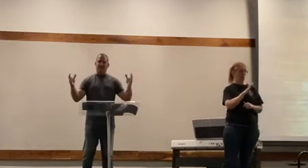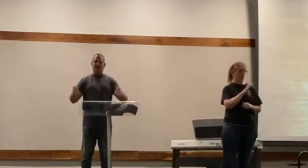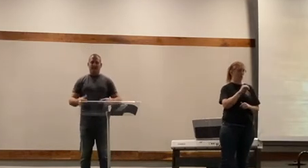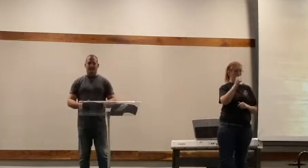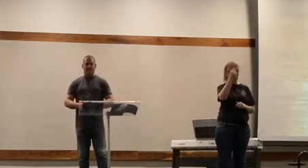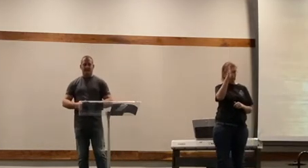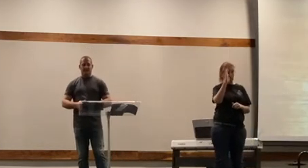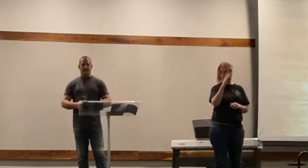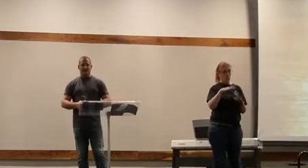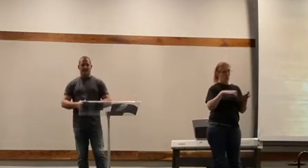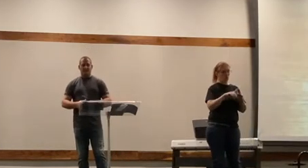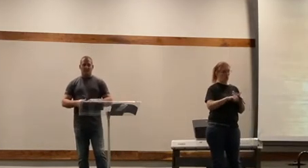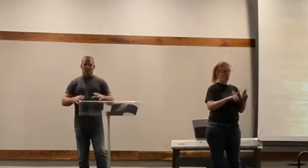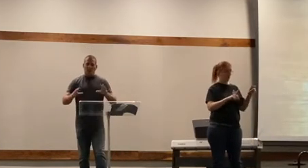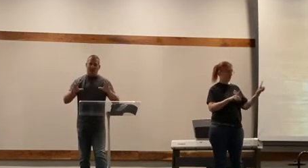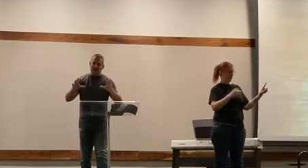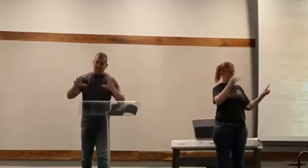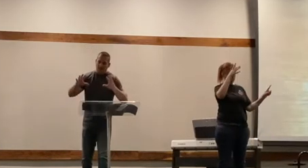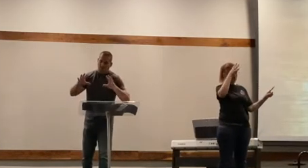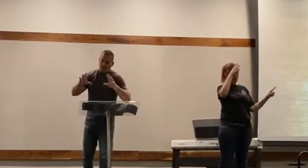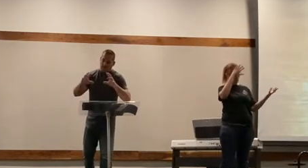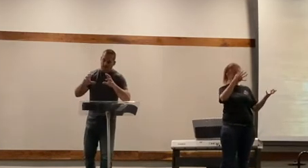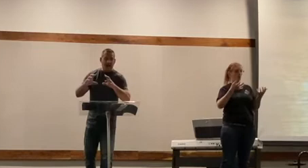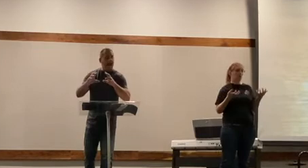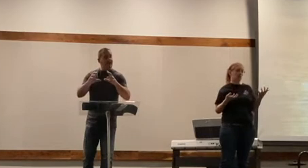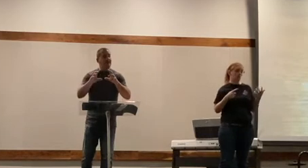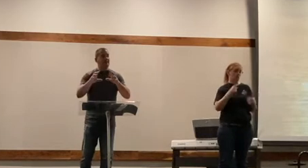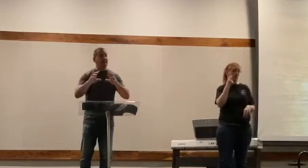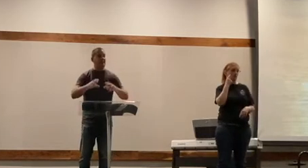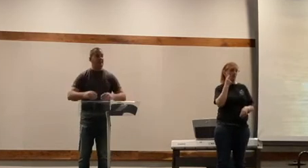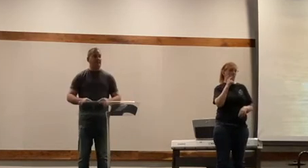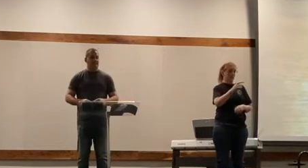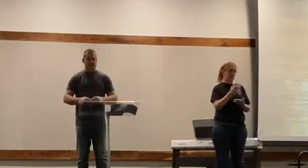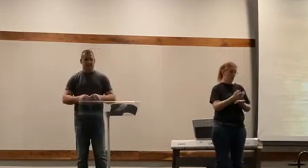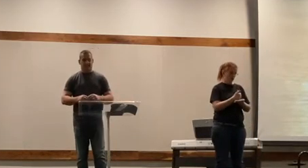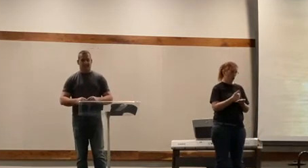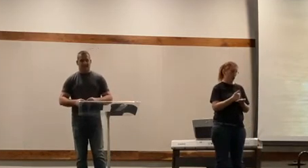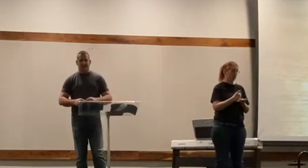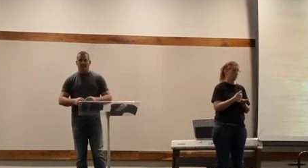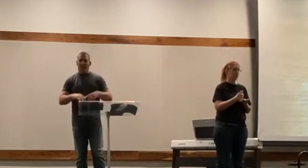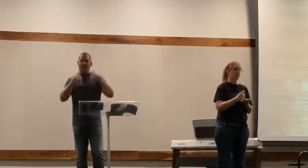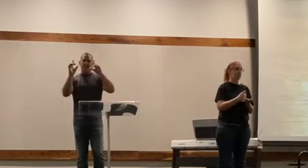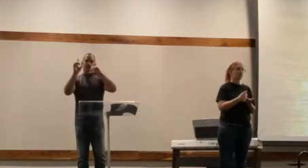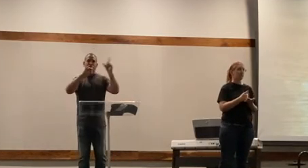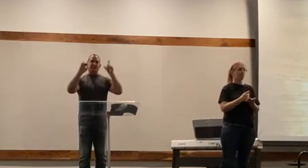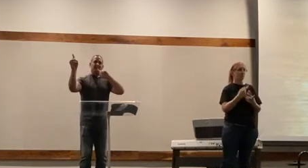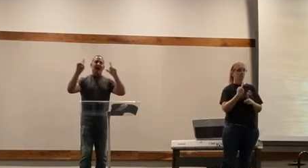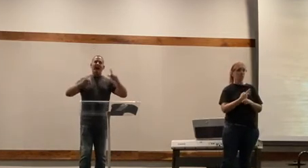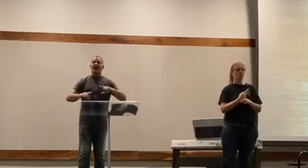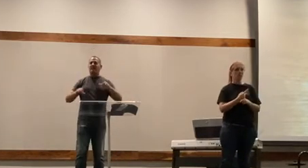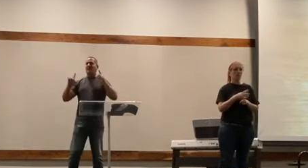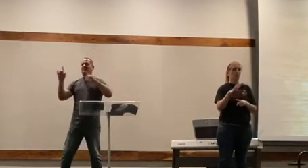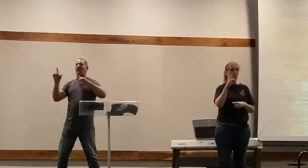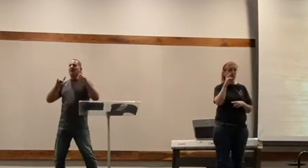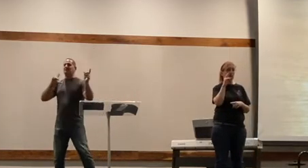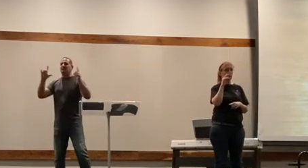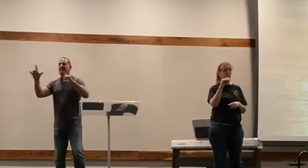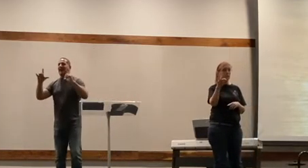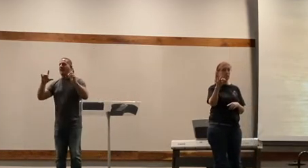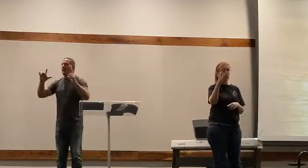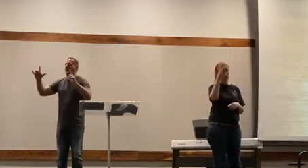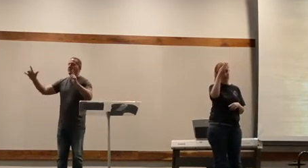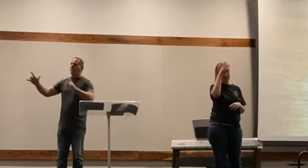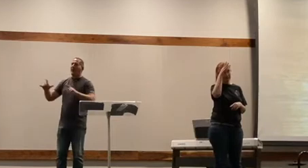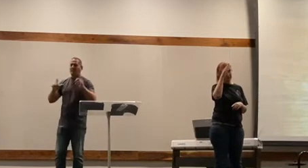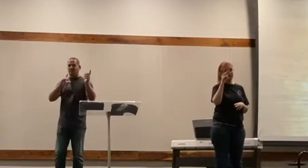his father, wanting what he thought he deserved. Right? He took his eye off of his father. He took his